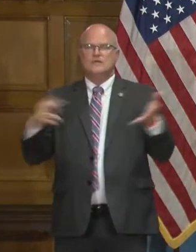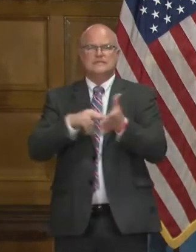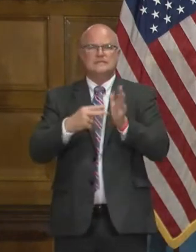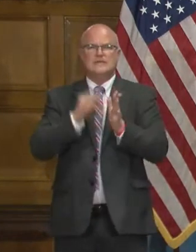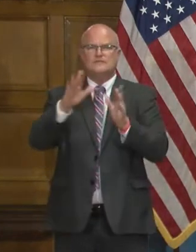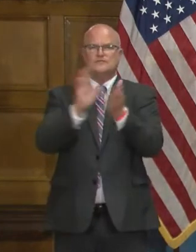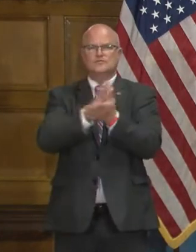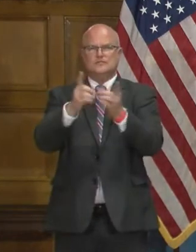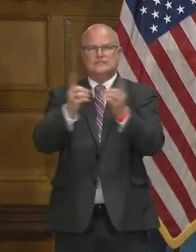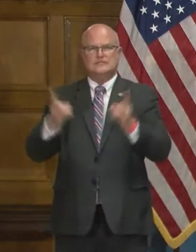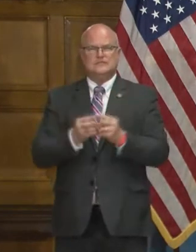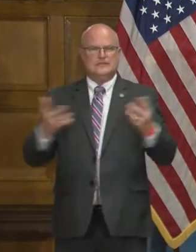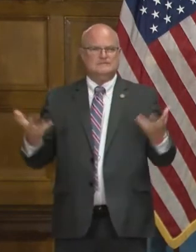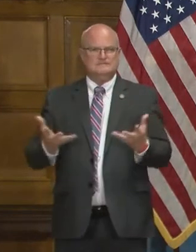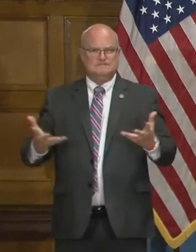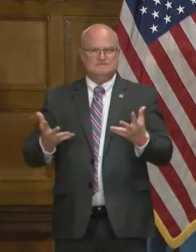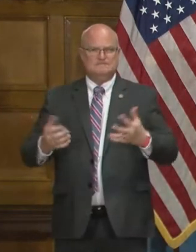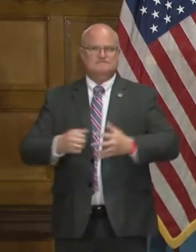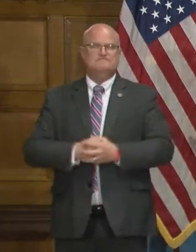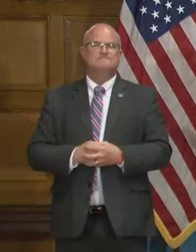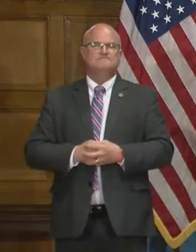district.